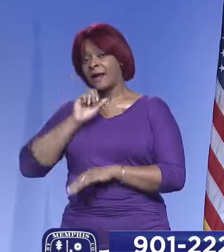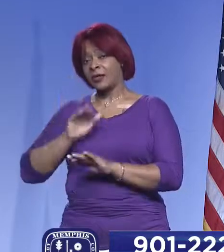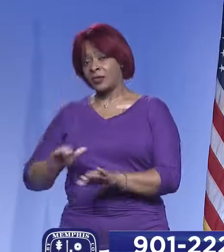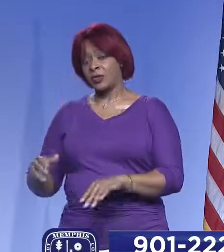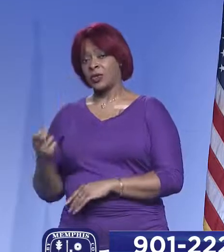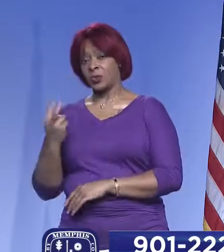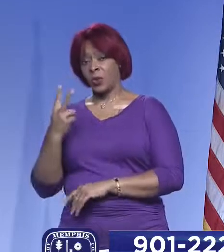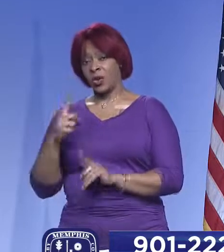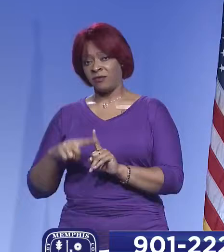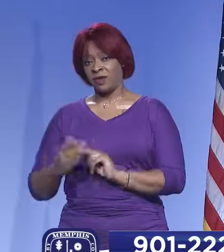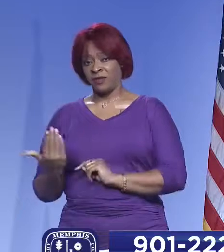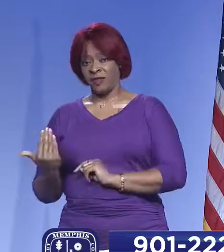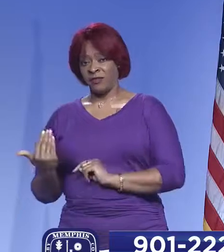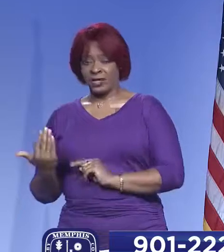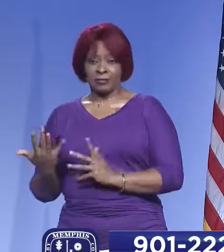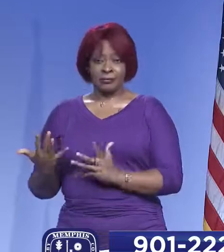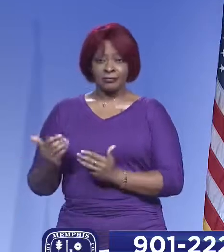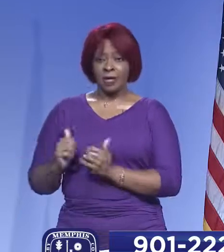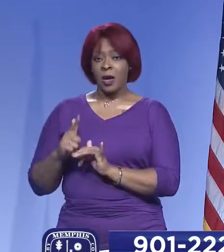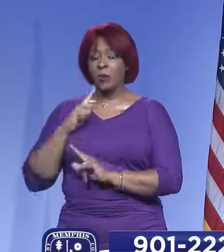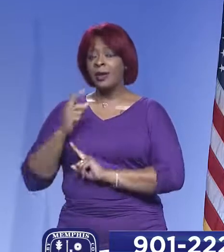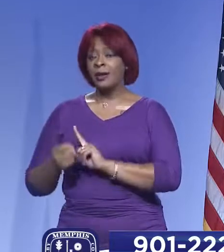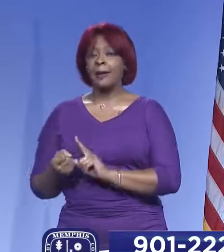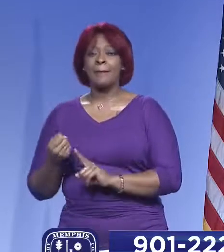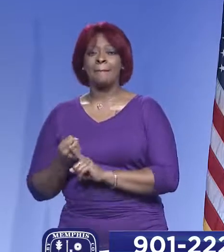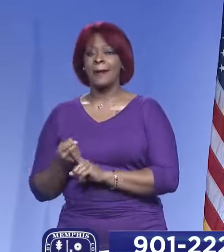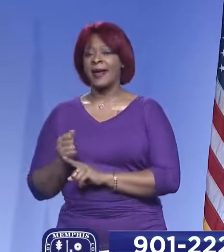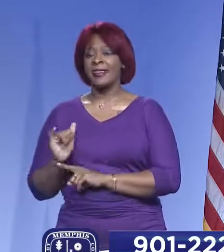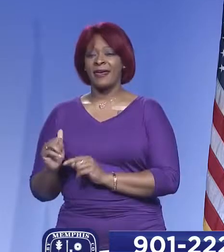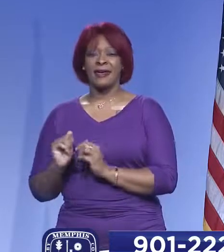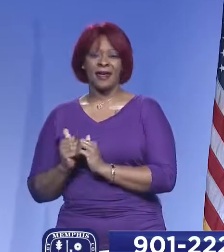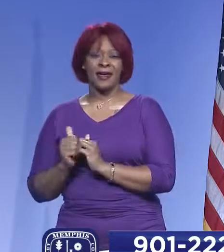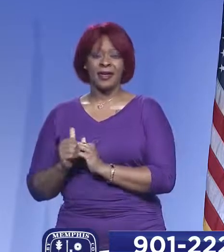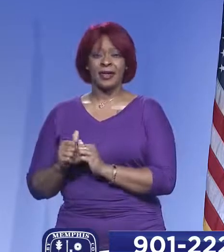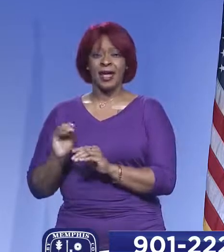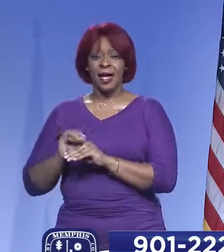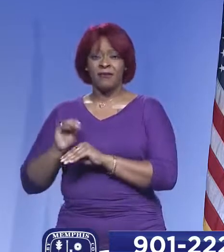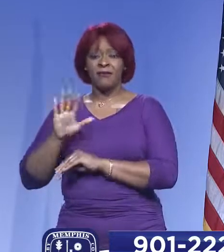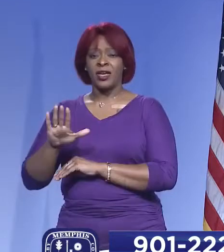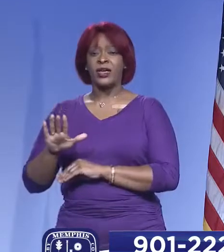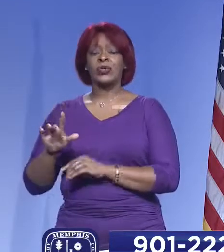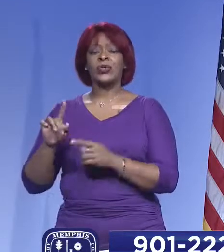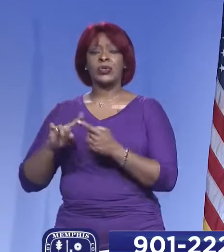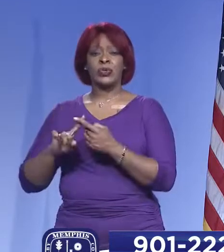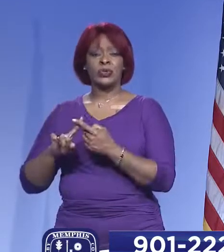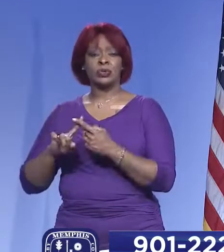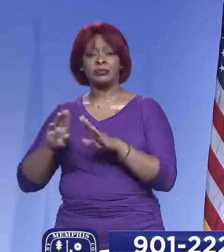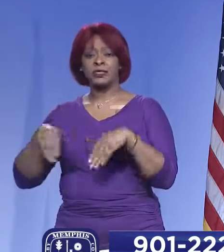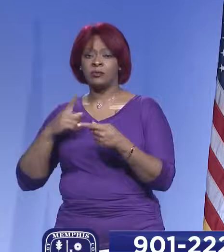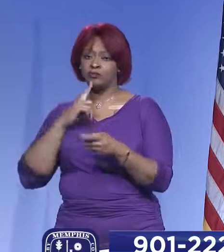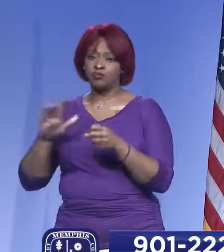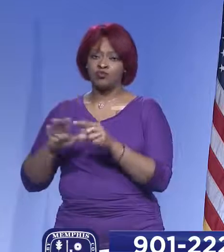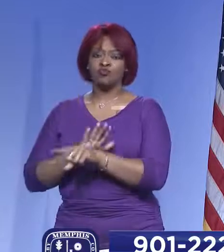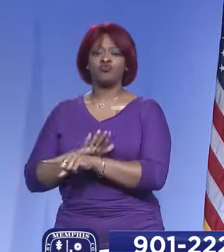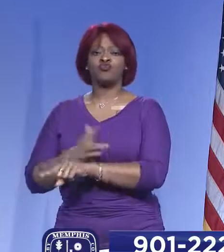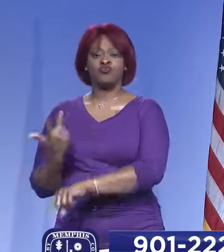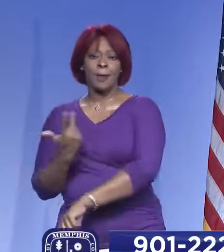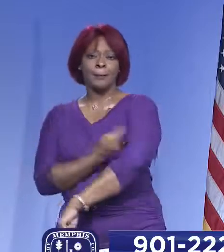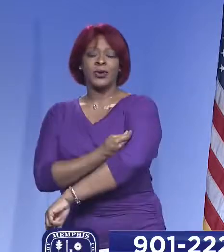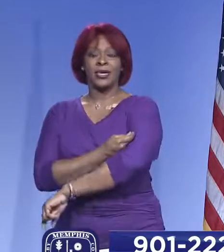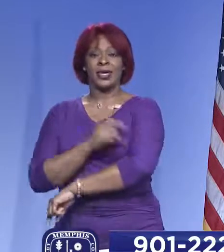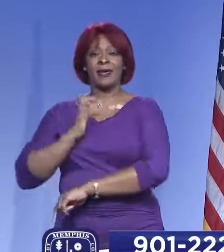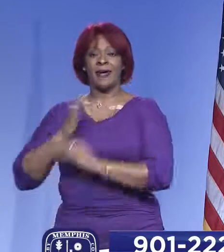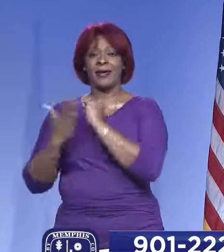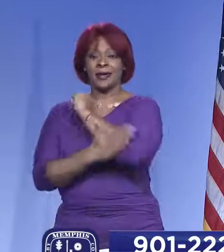as you mentioned, how will that impact this and affect our ability to reach herd immunity in the county here? Right.